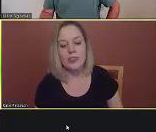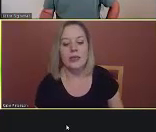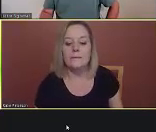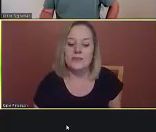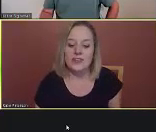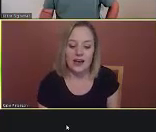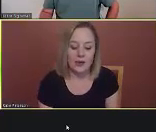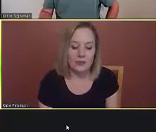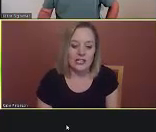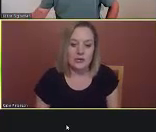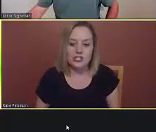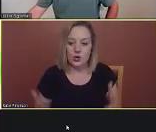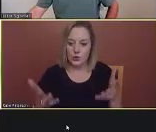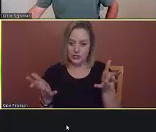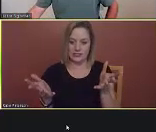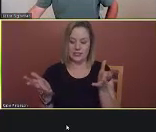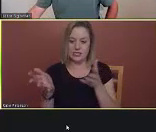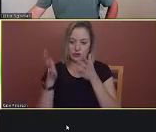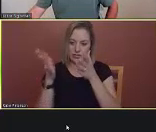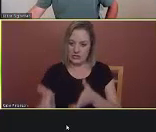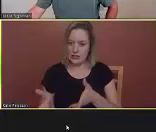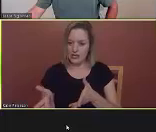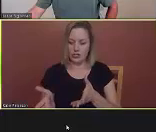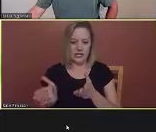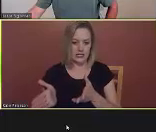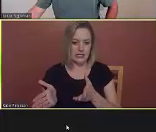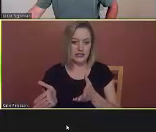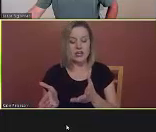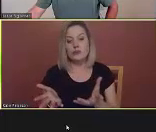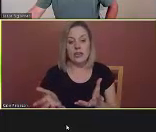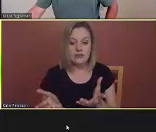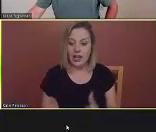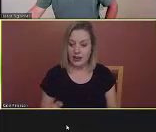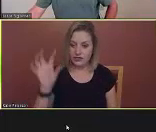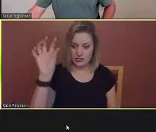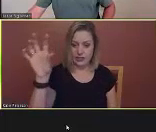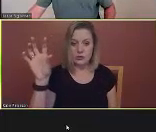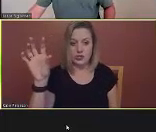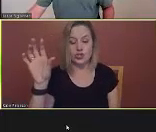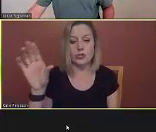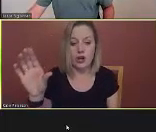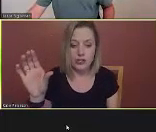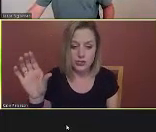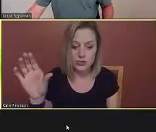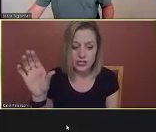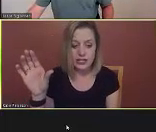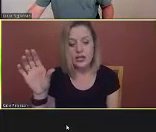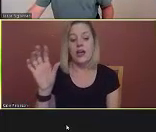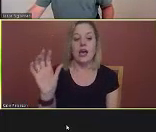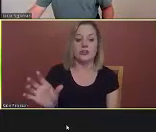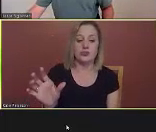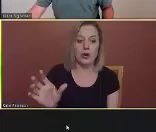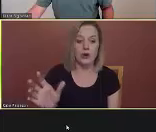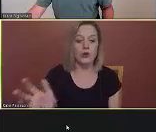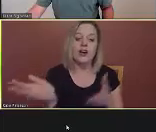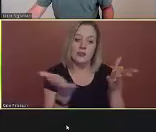Zoom. But anyway, so you can see your meeting and your attendees, and you may even have the sign language interpreter on screen